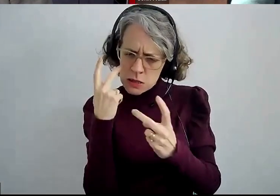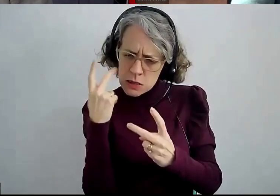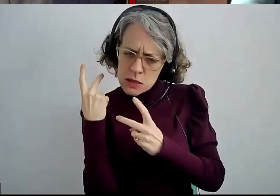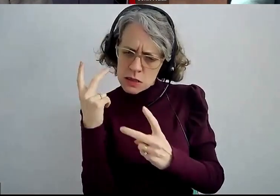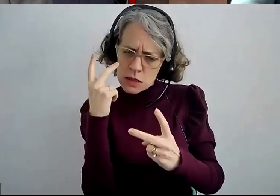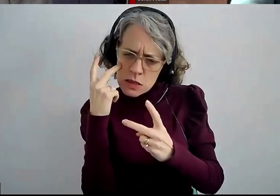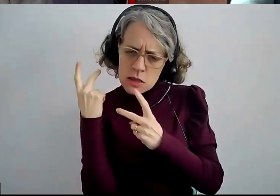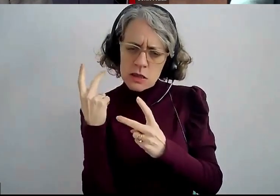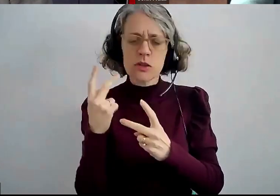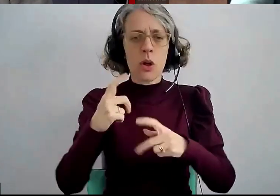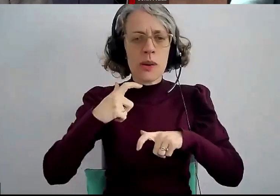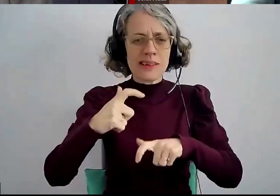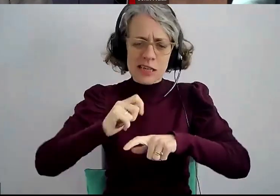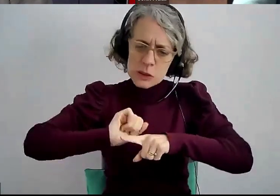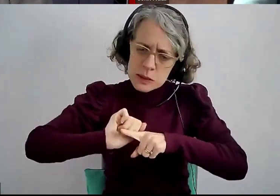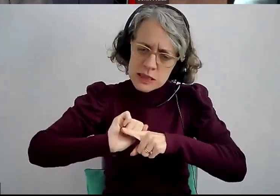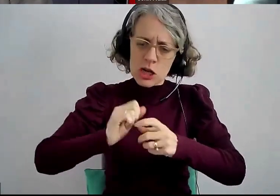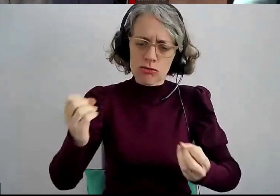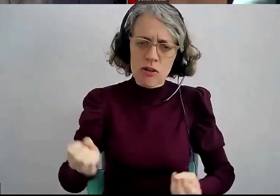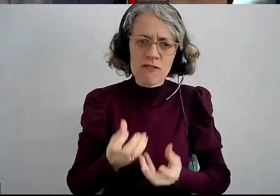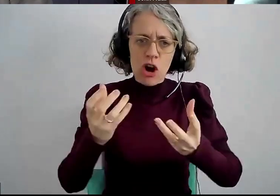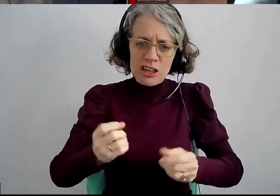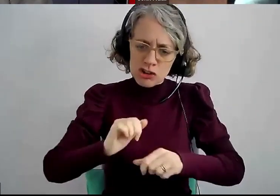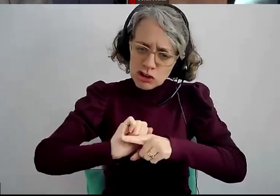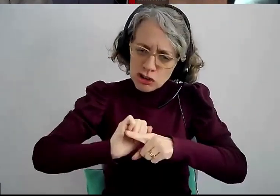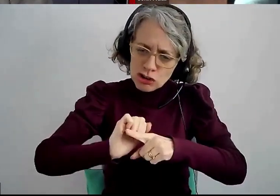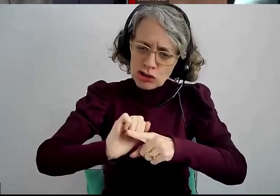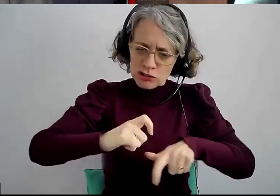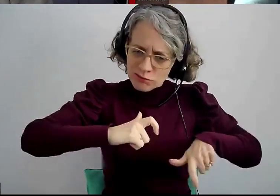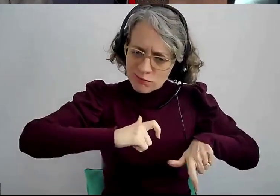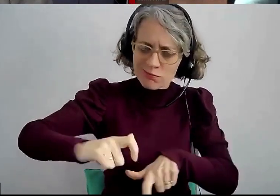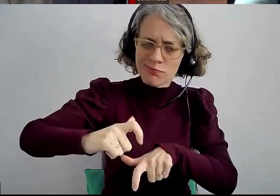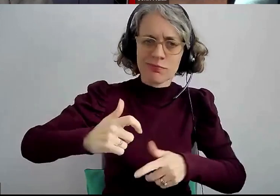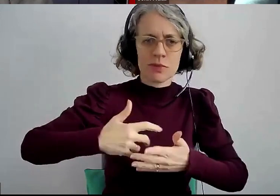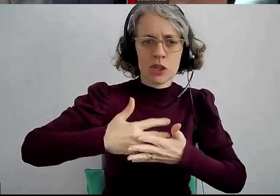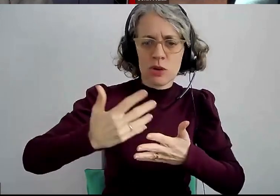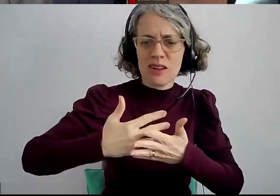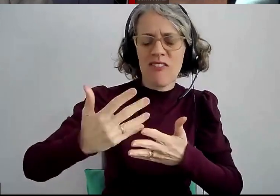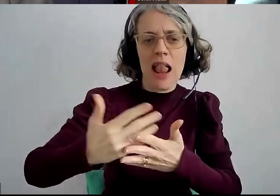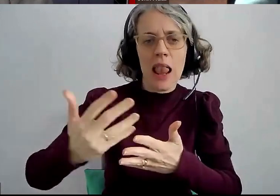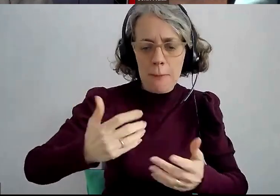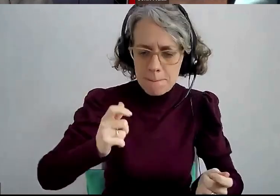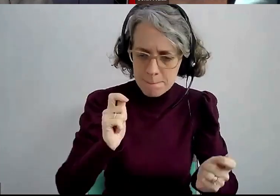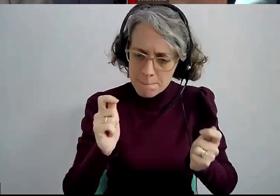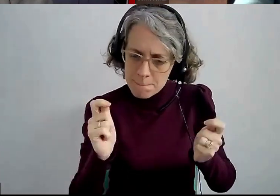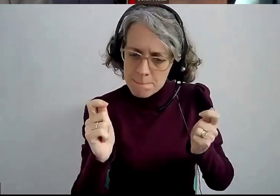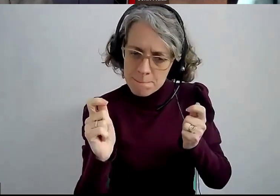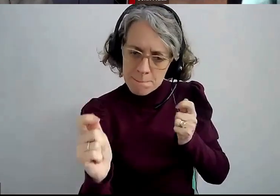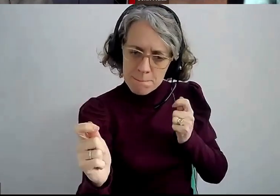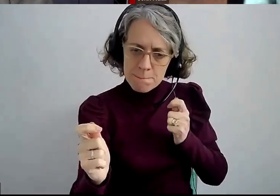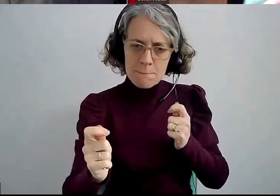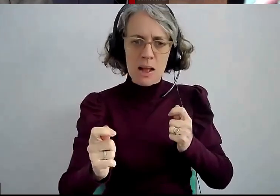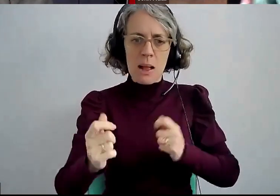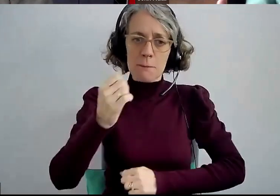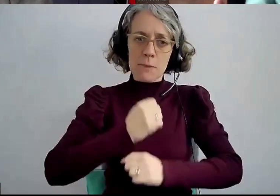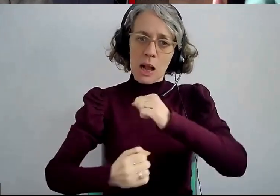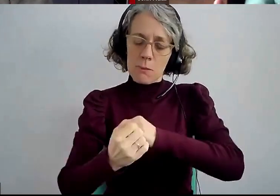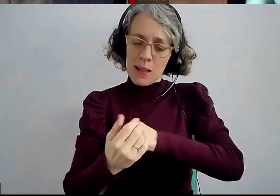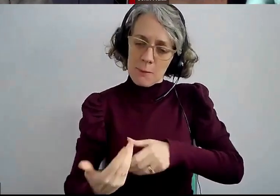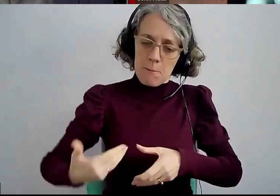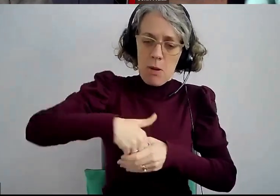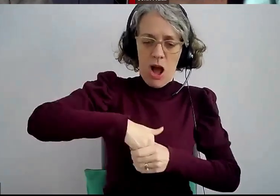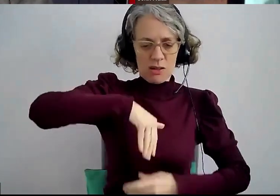being refreshed, continually being developed, and becoming part of